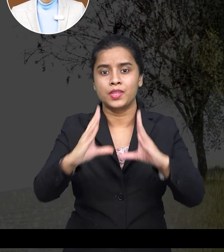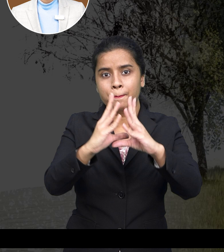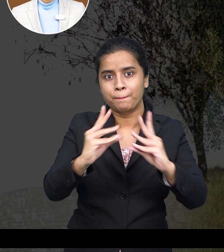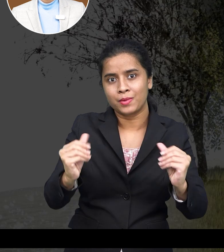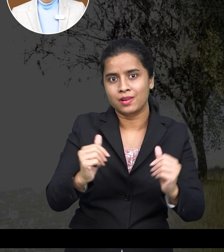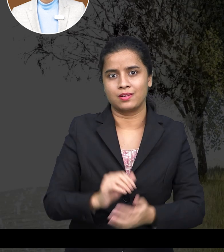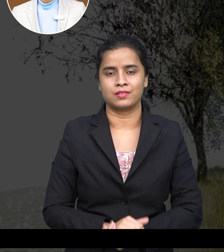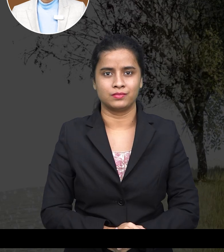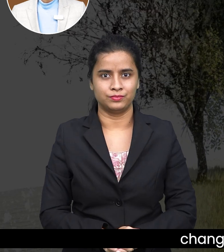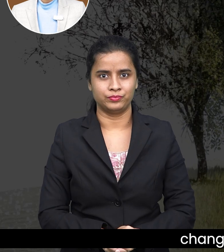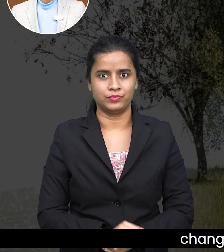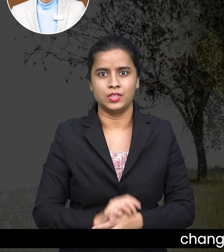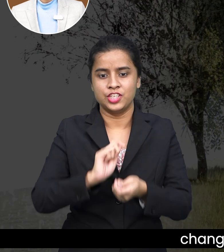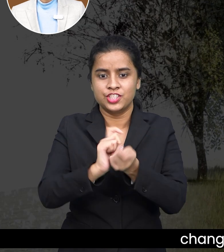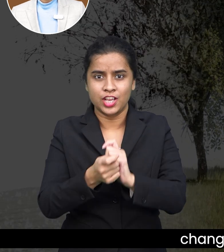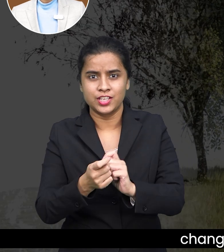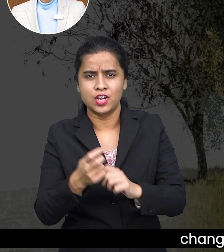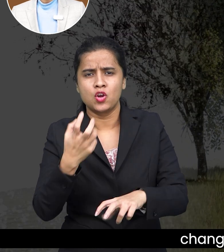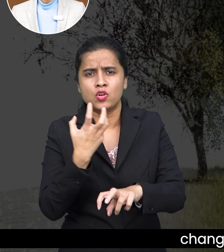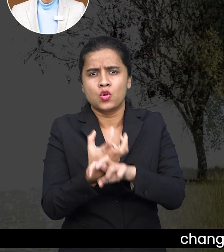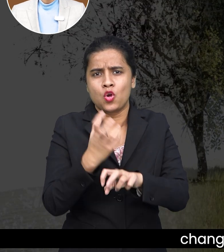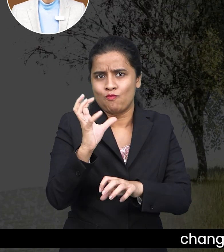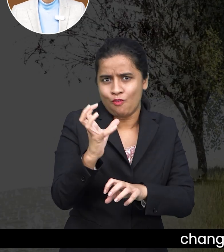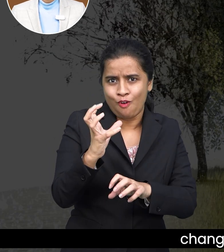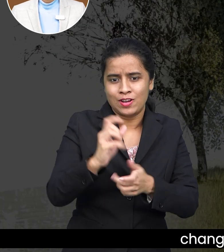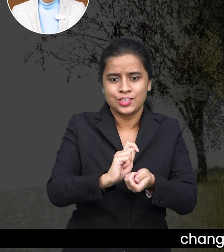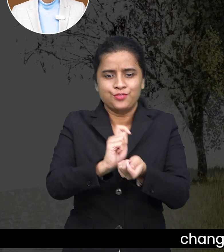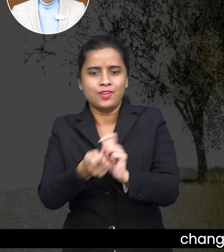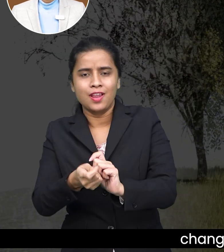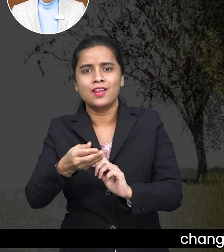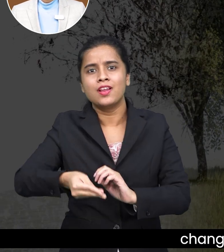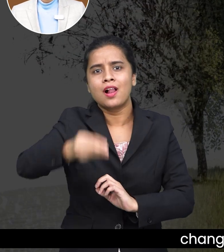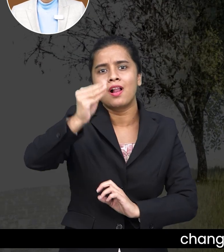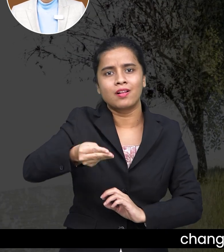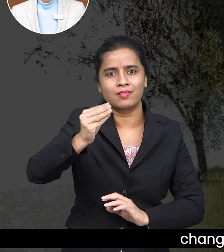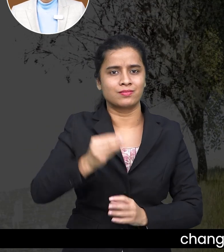Melting. Change of a solid into liquid.